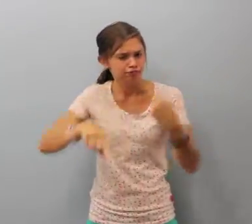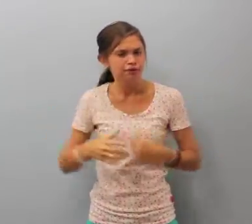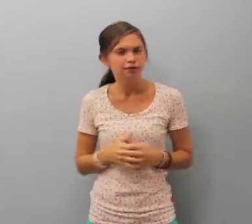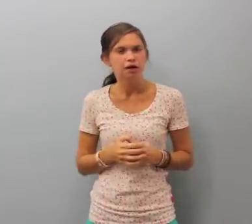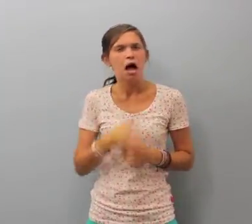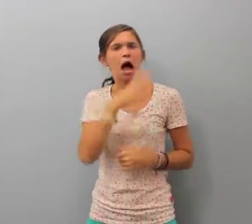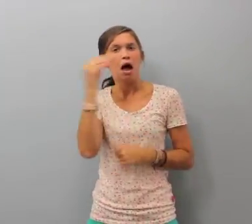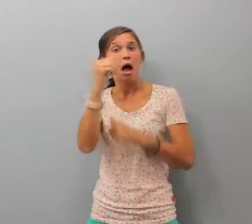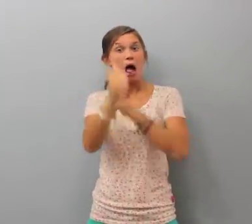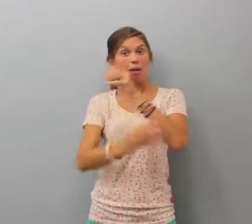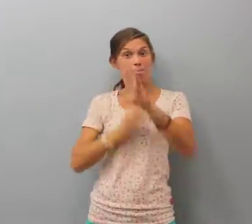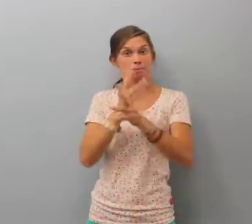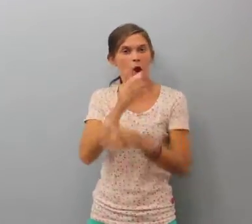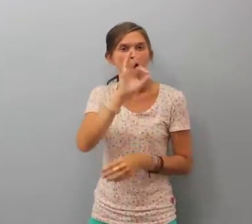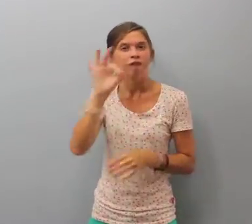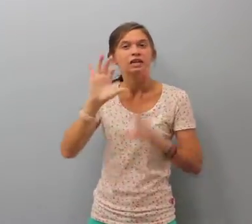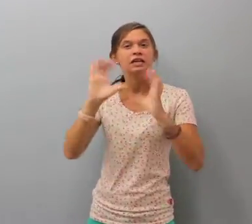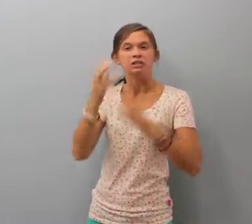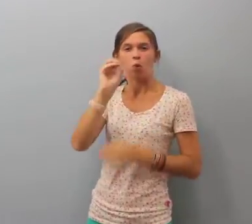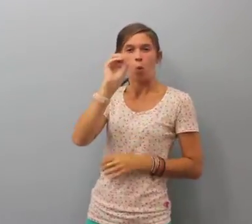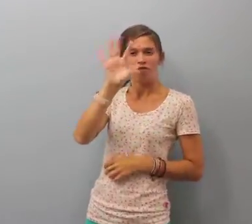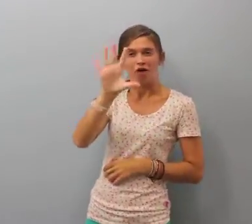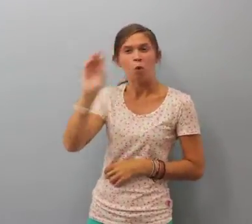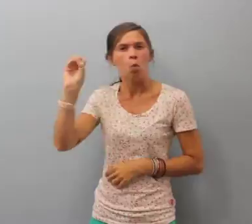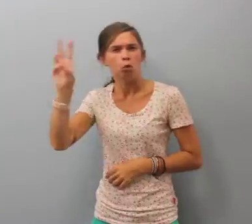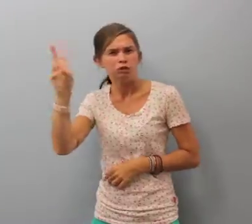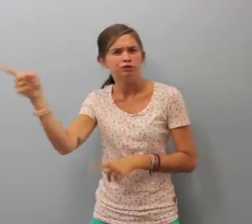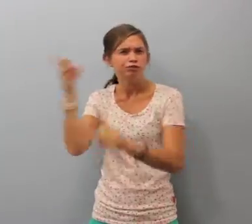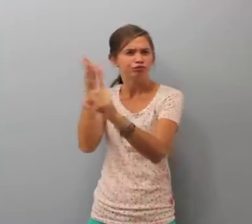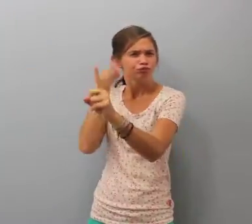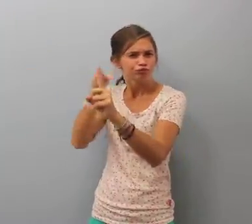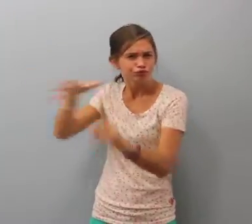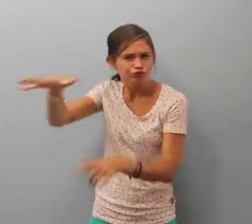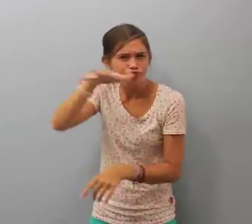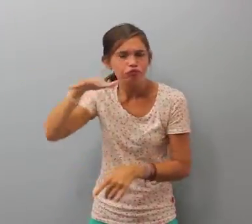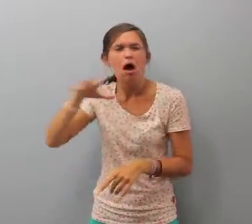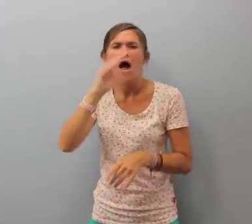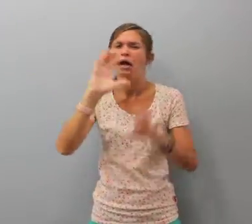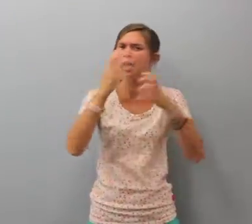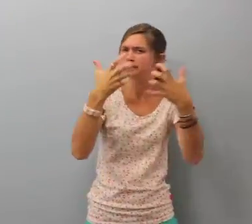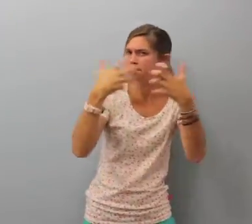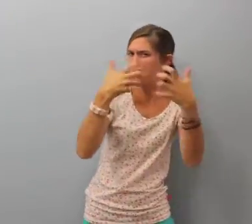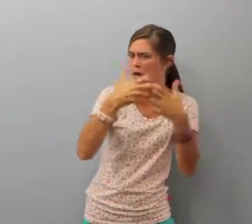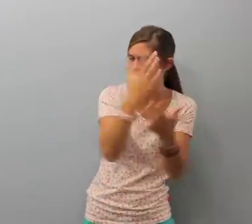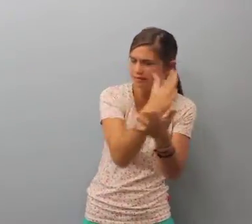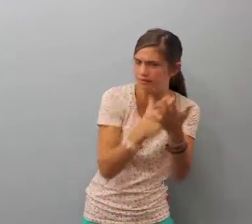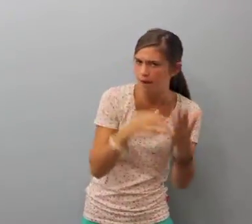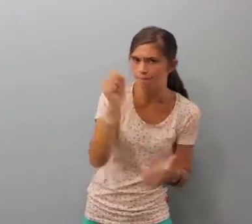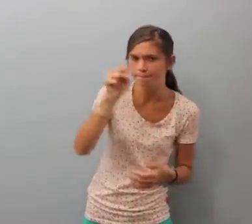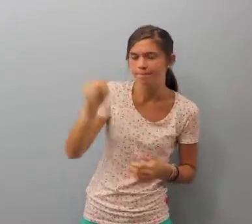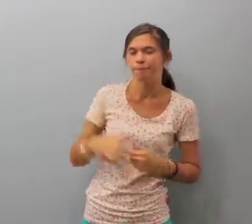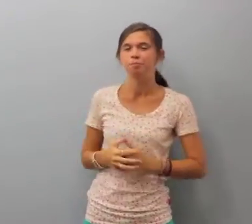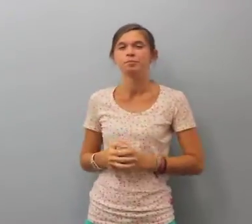We definitely see Brian around at different deaf events. He said he still keeps in touch with the class of '05 and